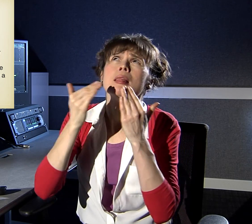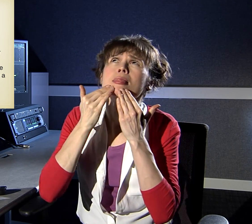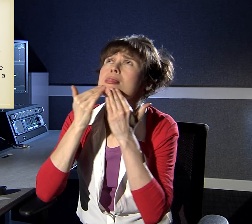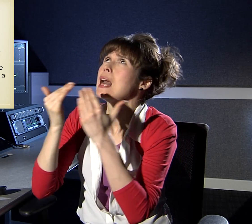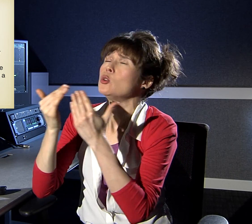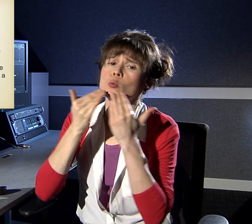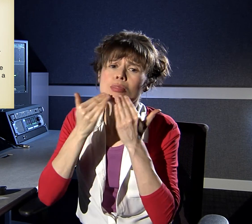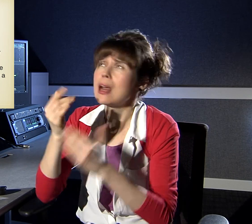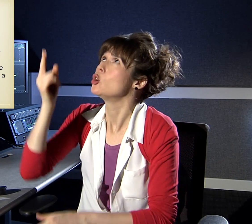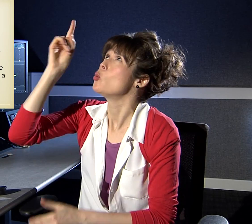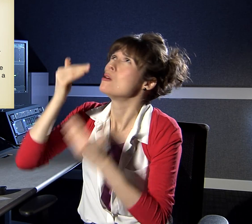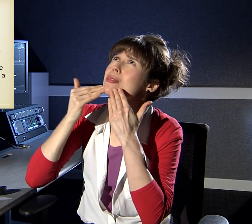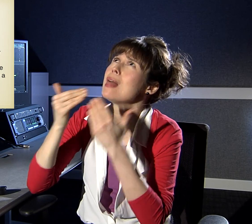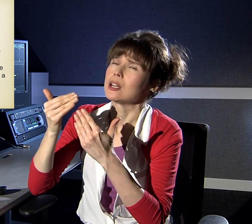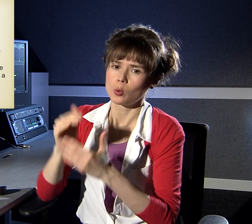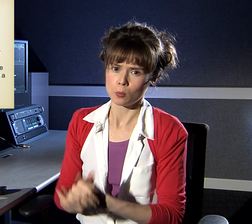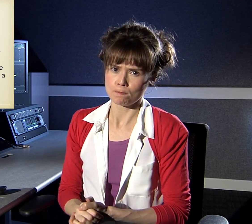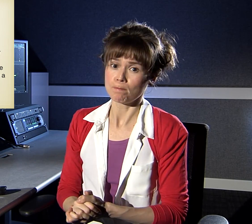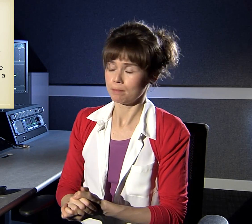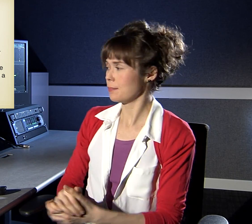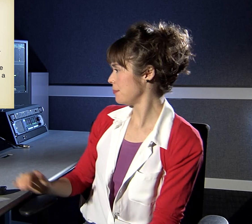a few soldiers in the battle.